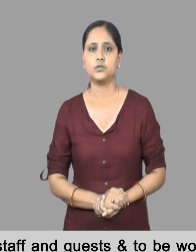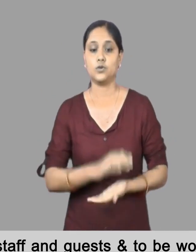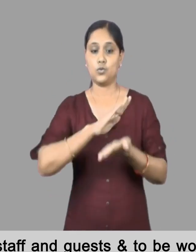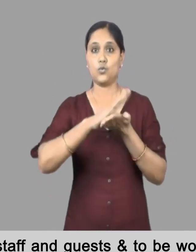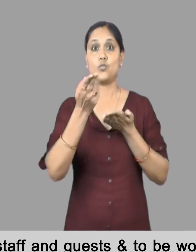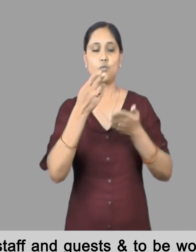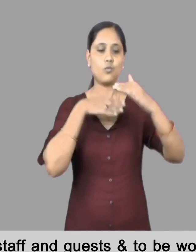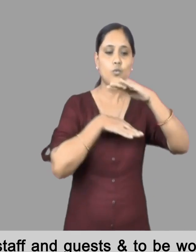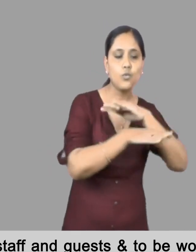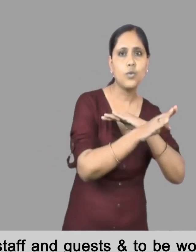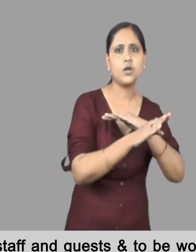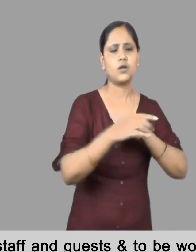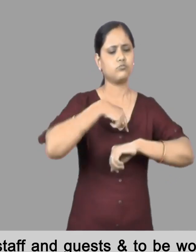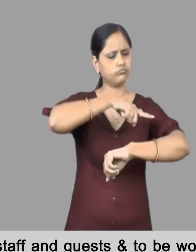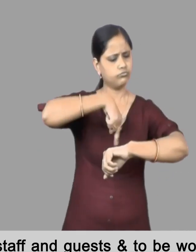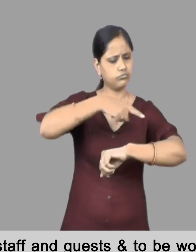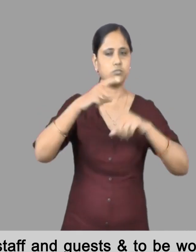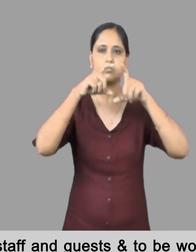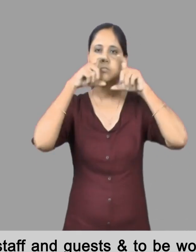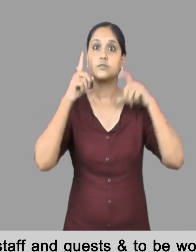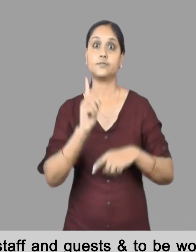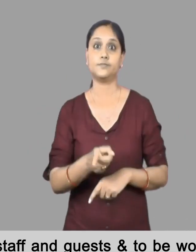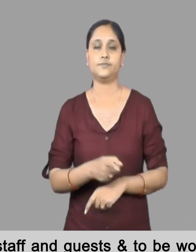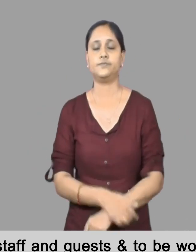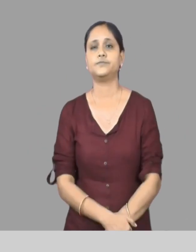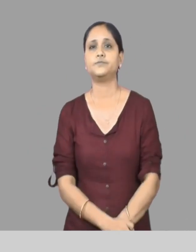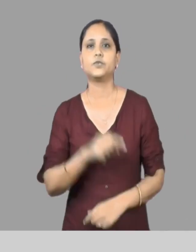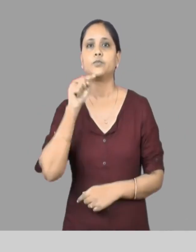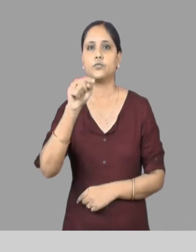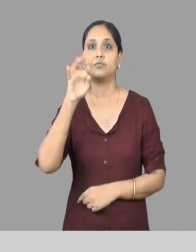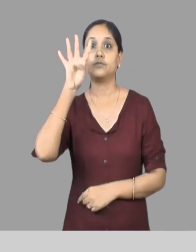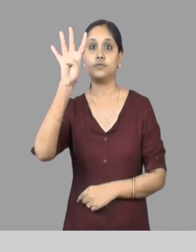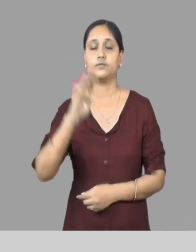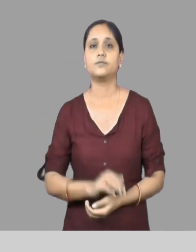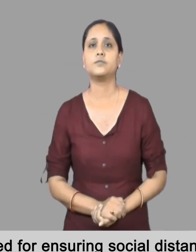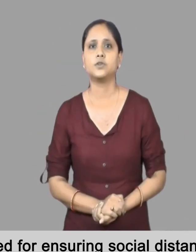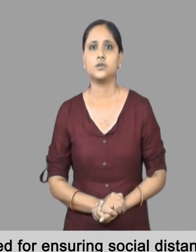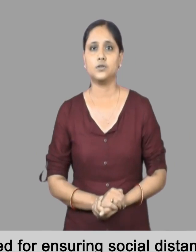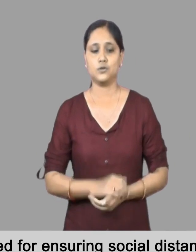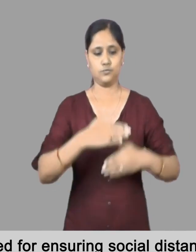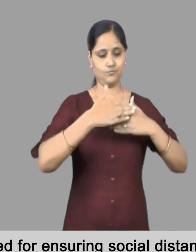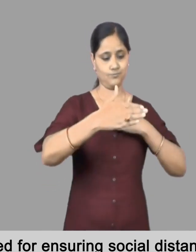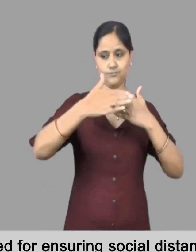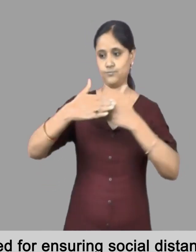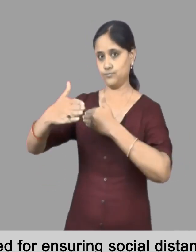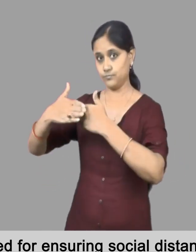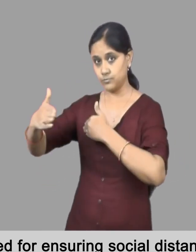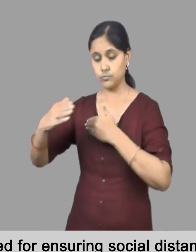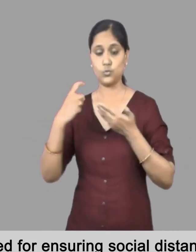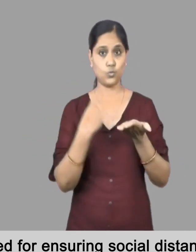to be worn at all times inside the hotel. Point 4. Adequate